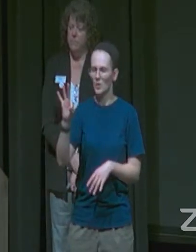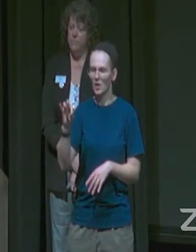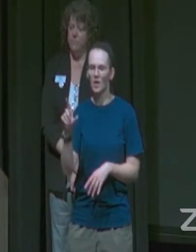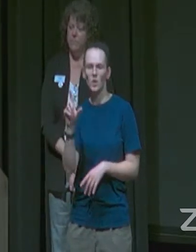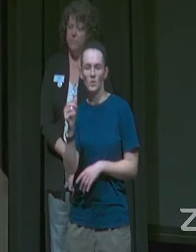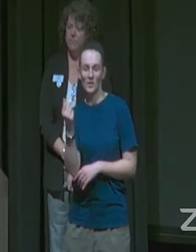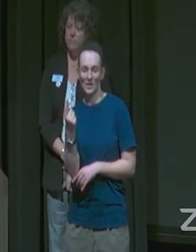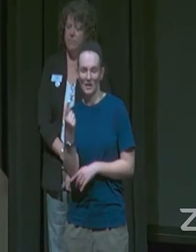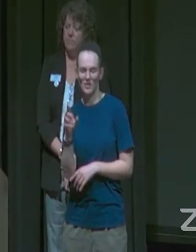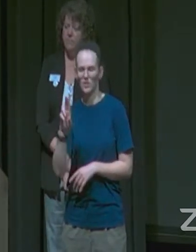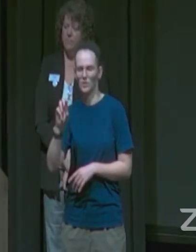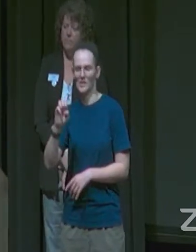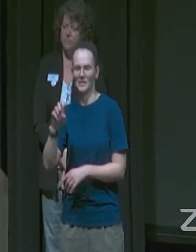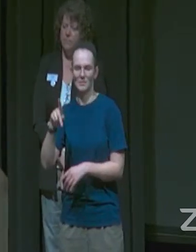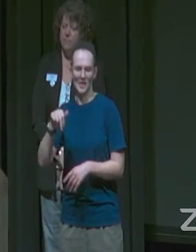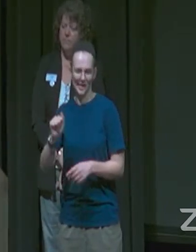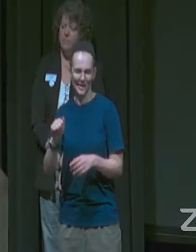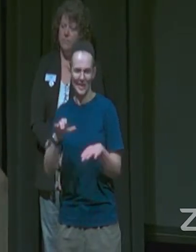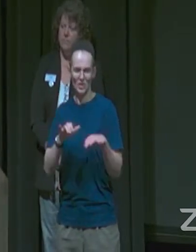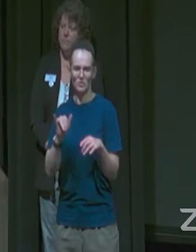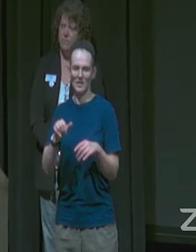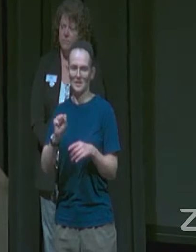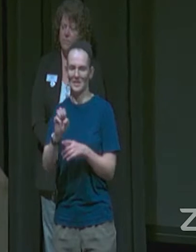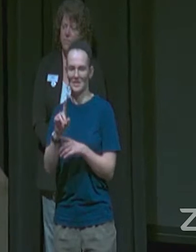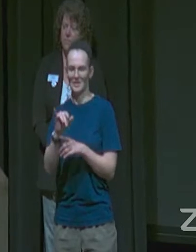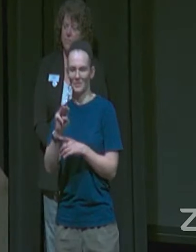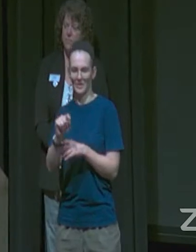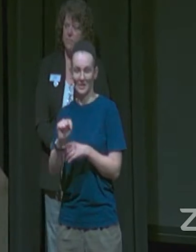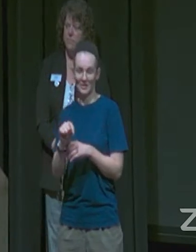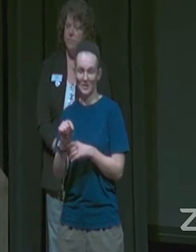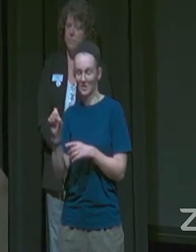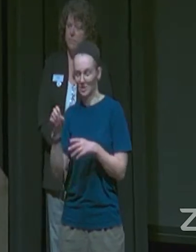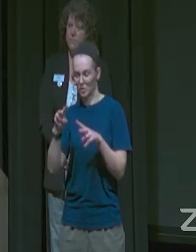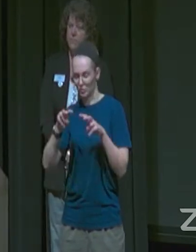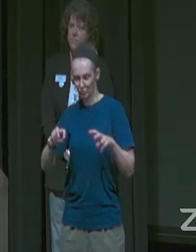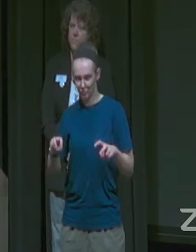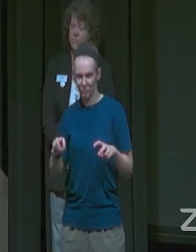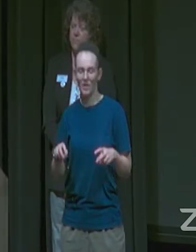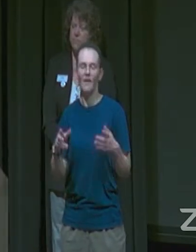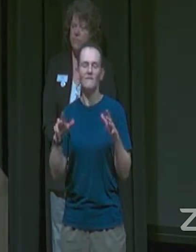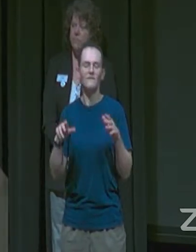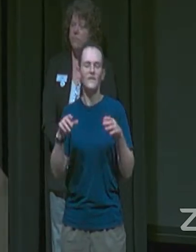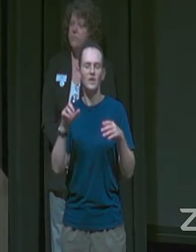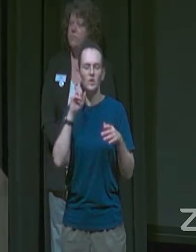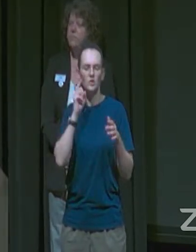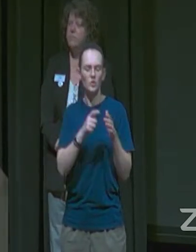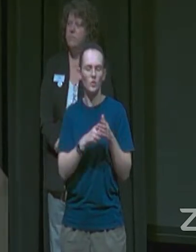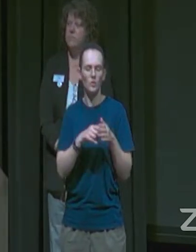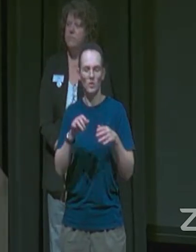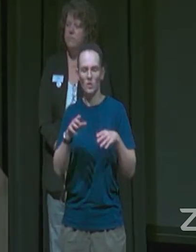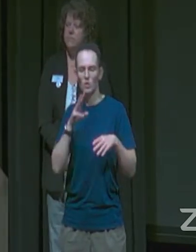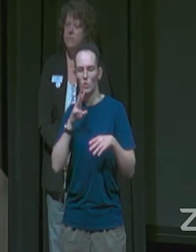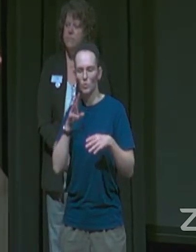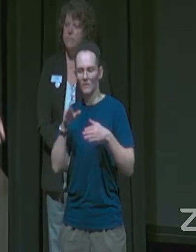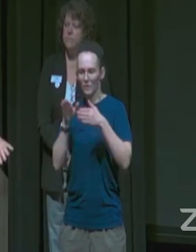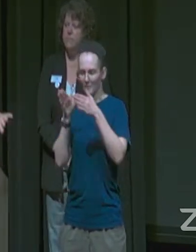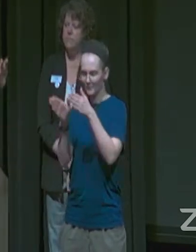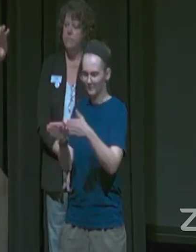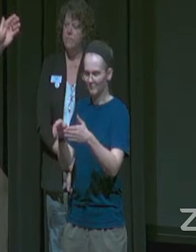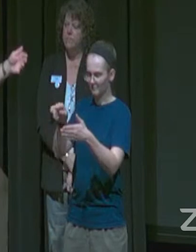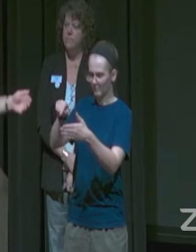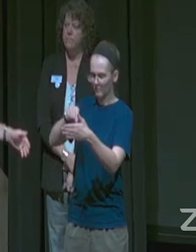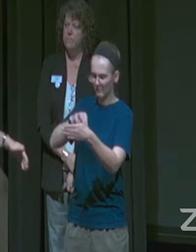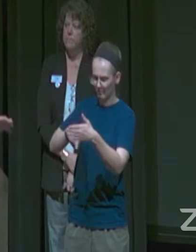US EPA did this sediment survey, they profiled a cross-section of that river, and it